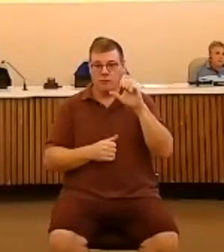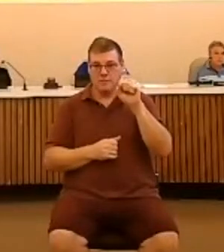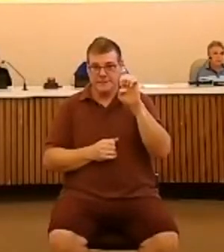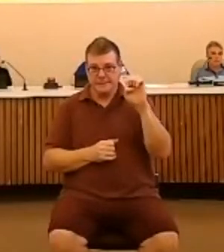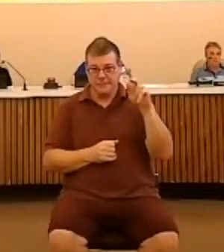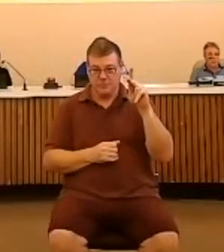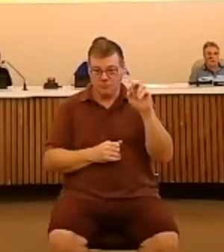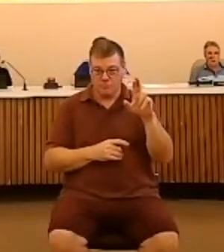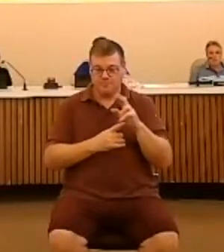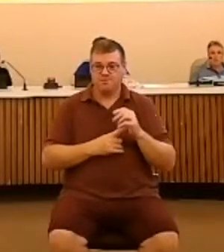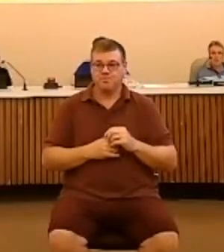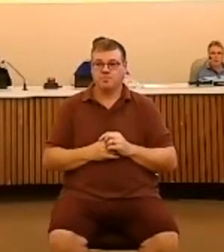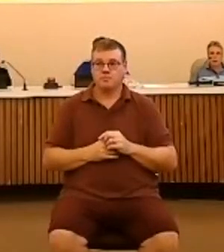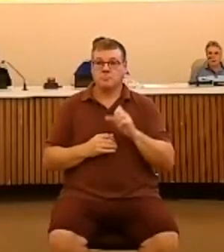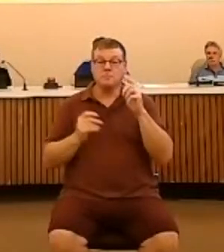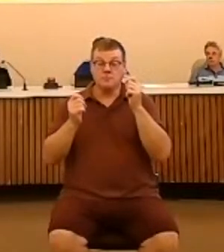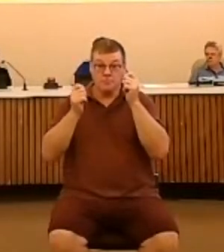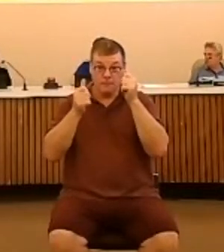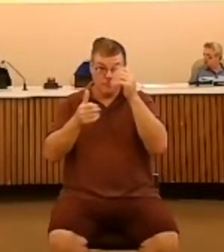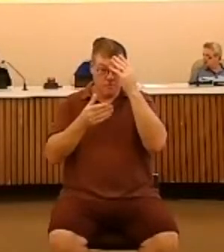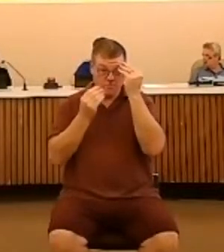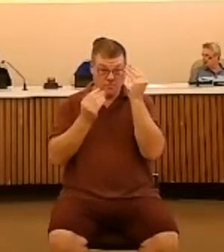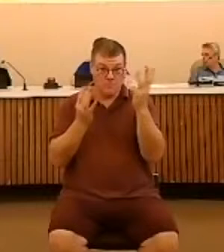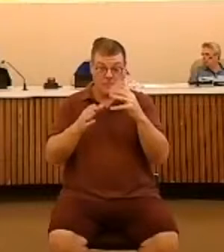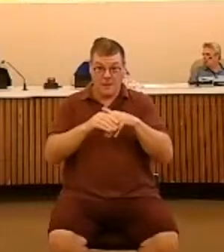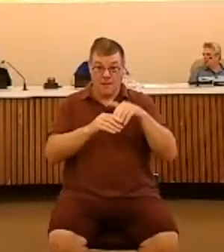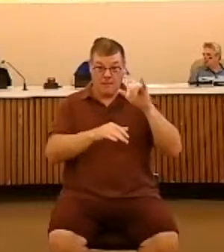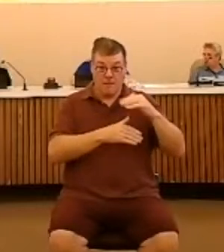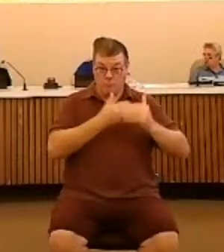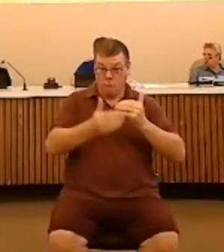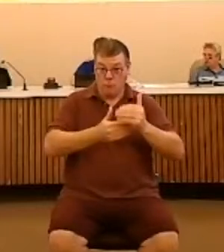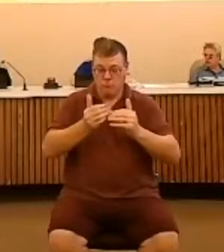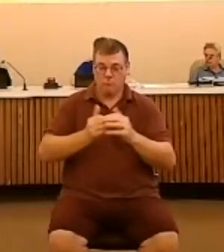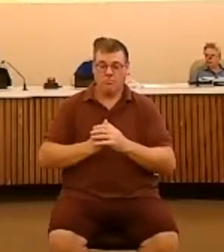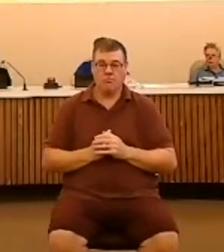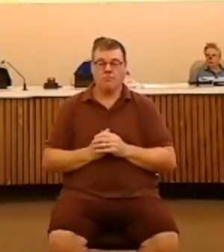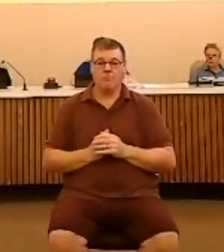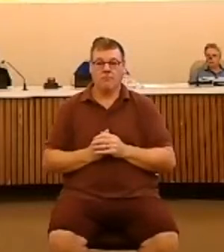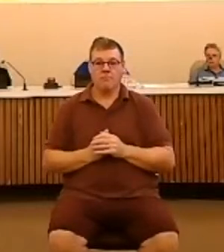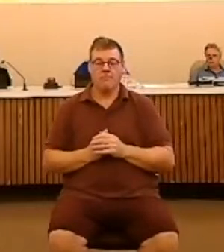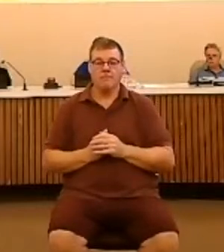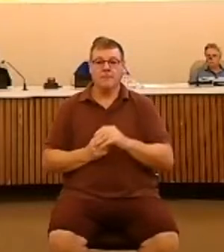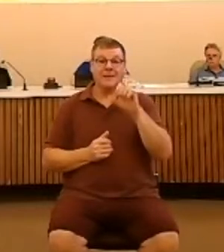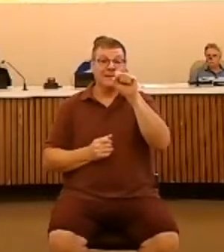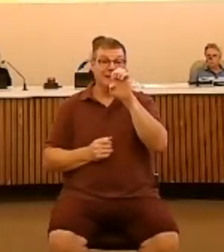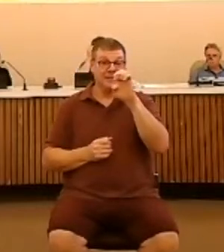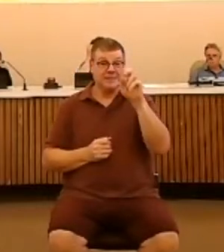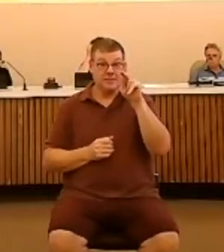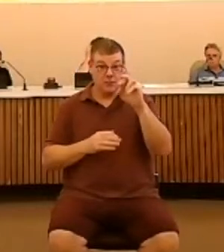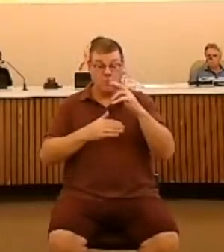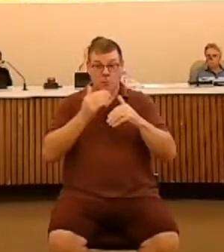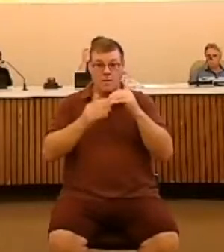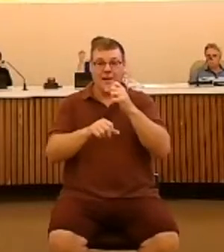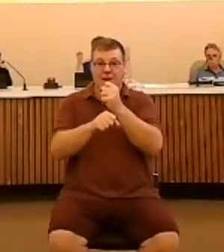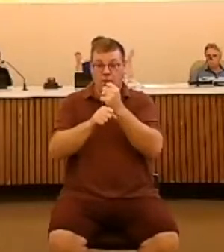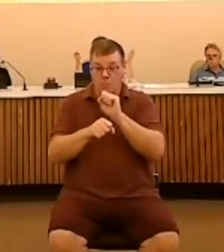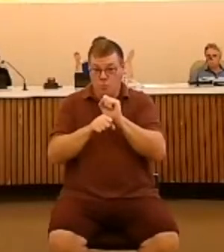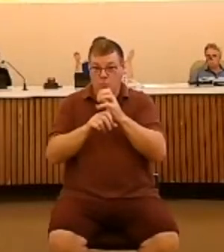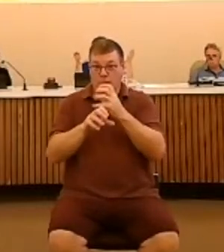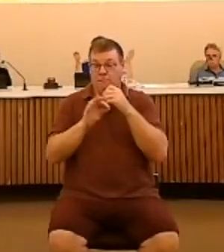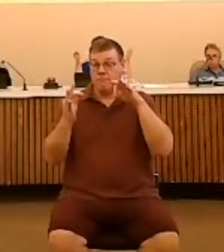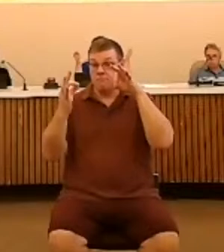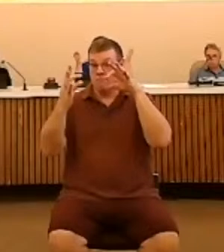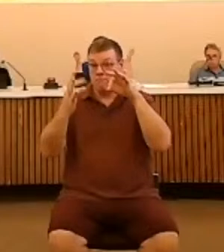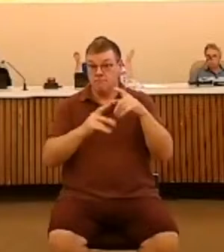doing. Just a quick note on the seeker process. Basically, it's to work to get feedback from the